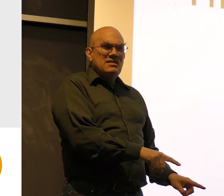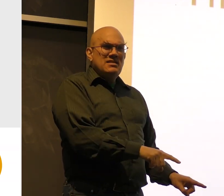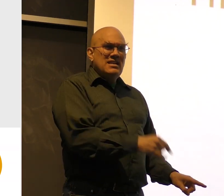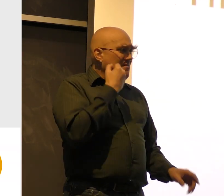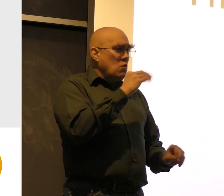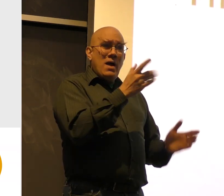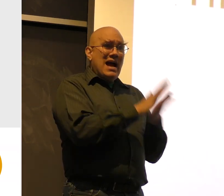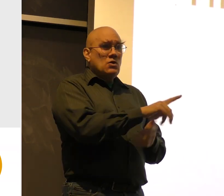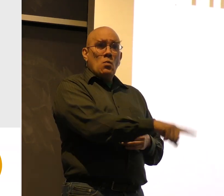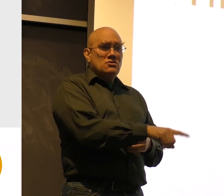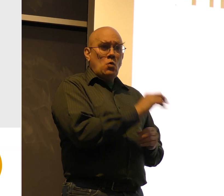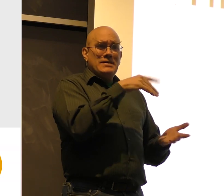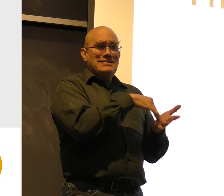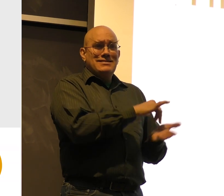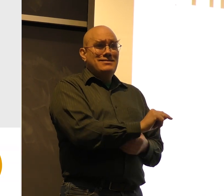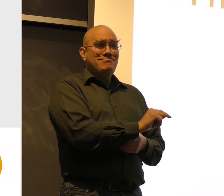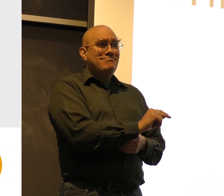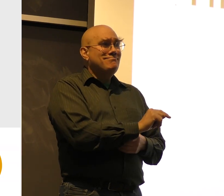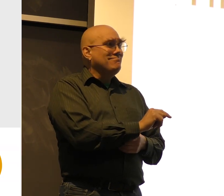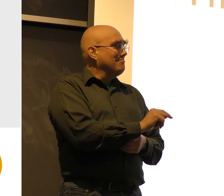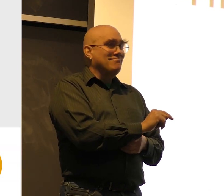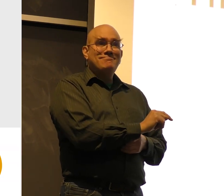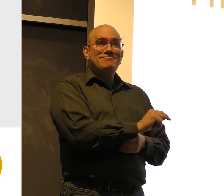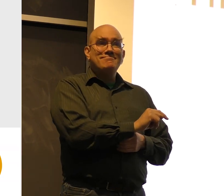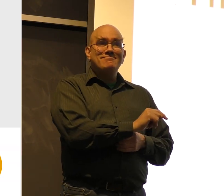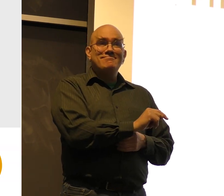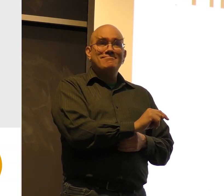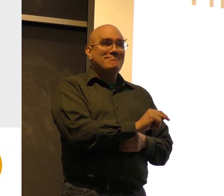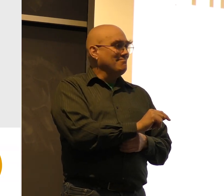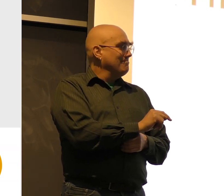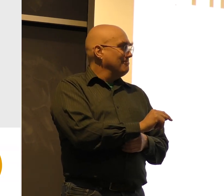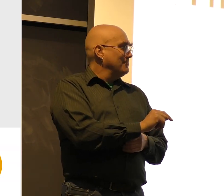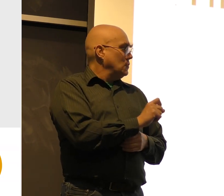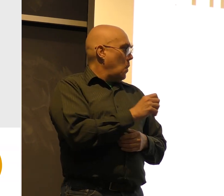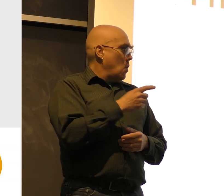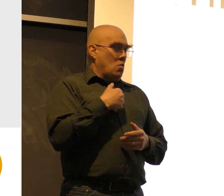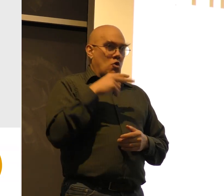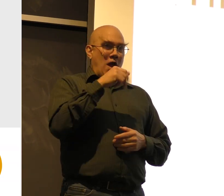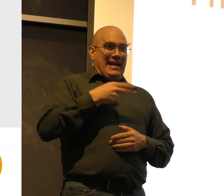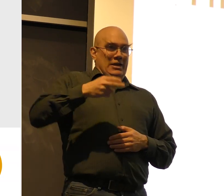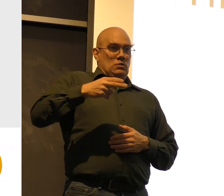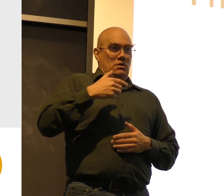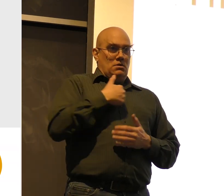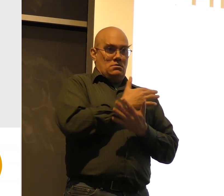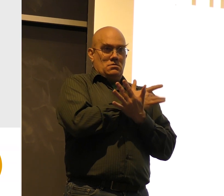first, they want to look and see, why did that happen? That's always the question, why? Why did this happen? What was the cause? But